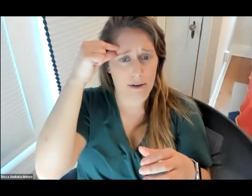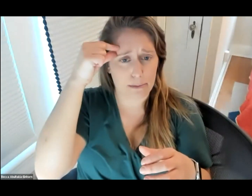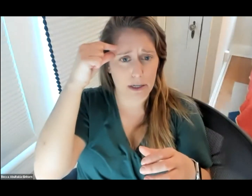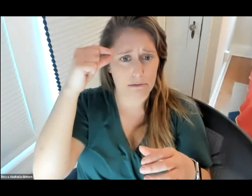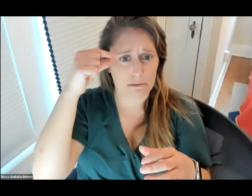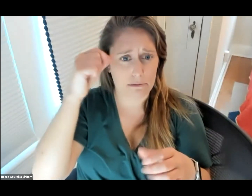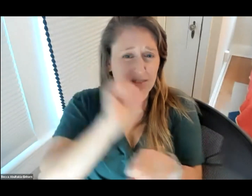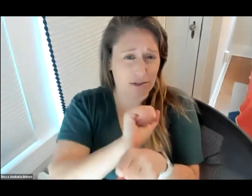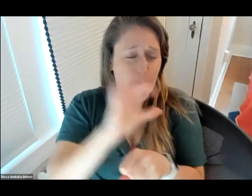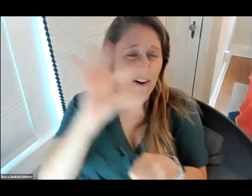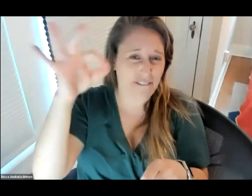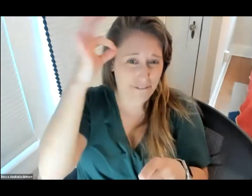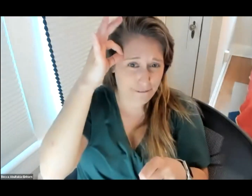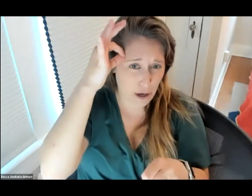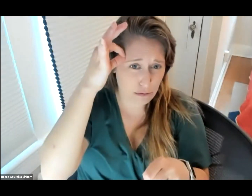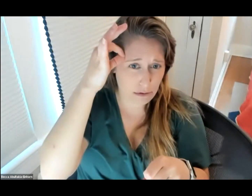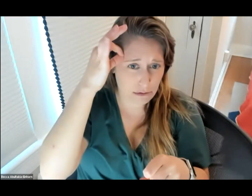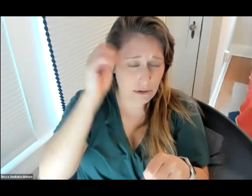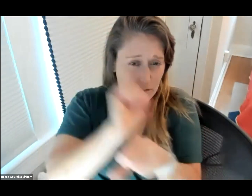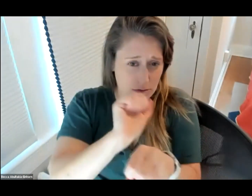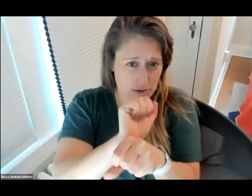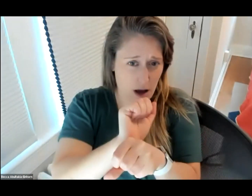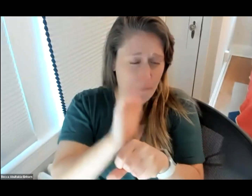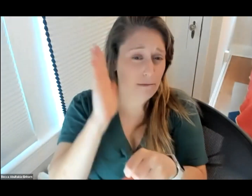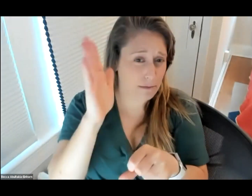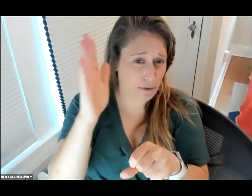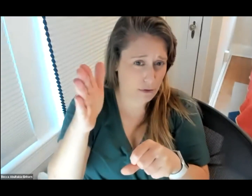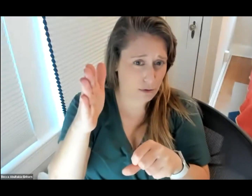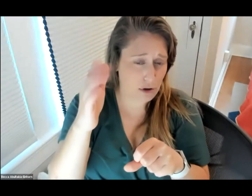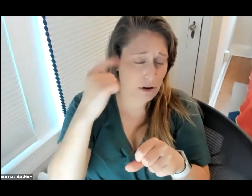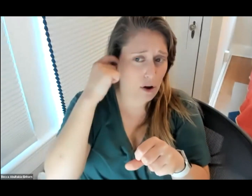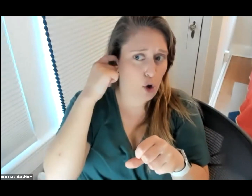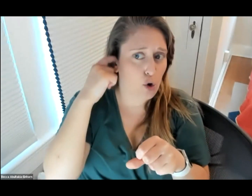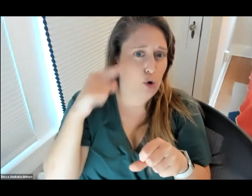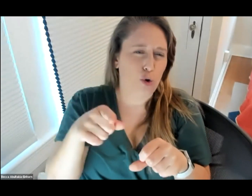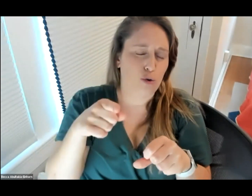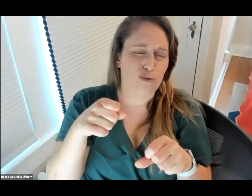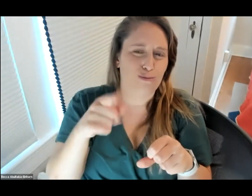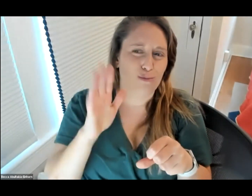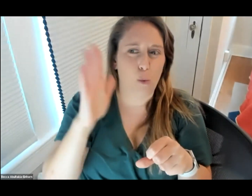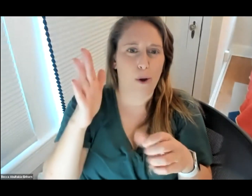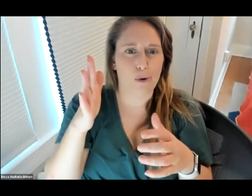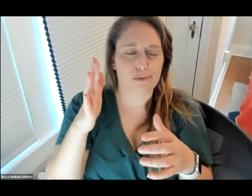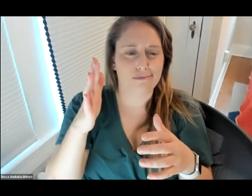And if you apply for a government job or a federal job in the